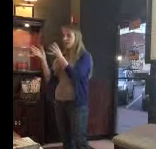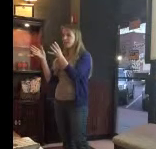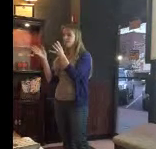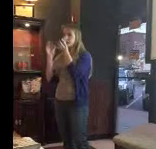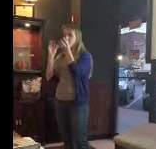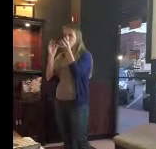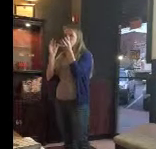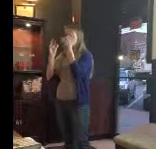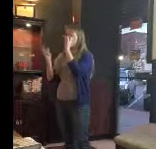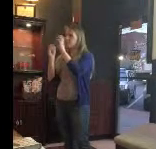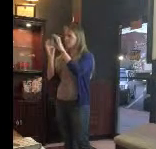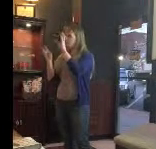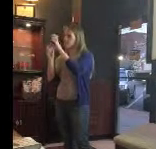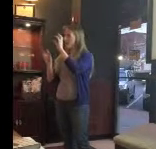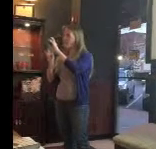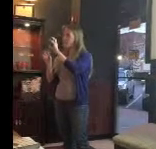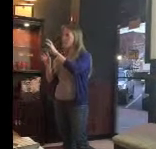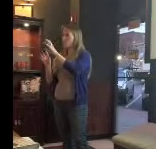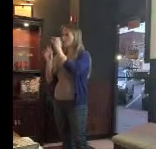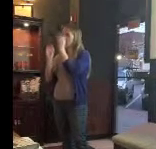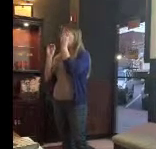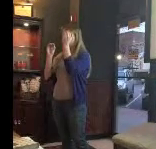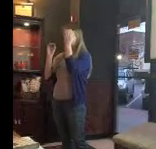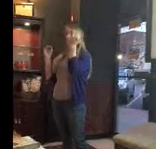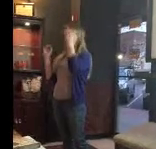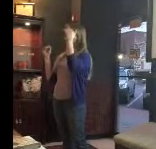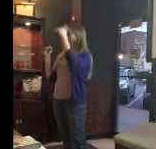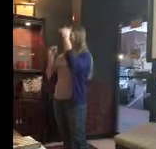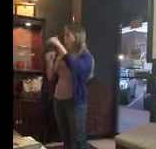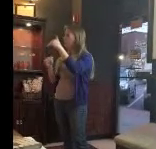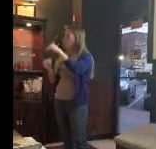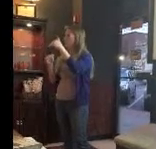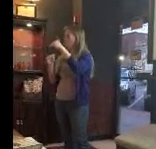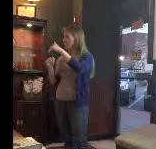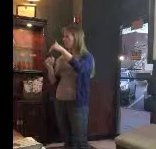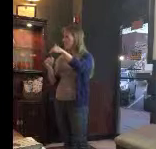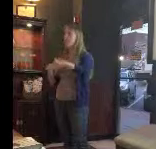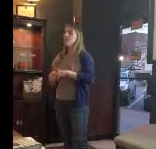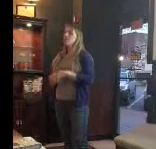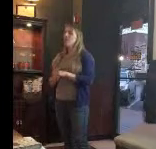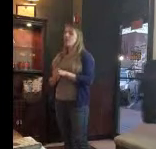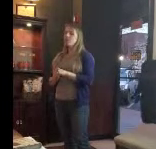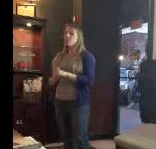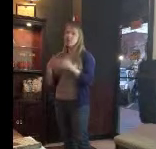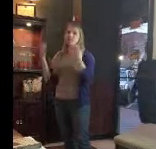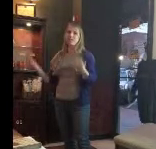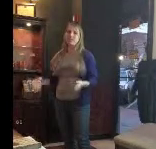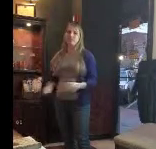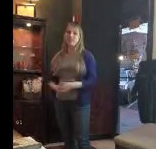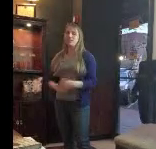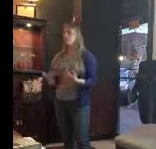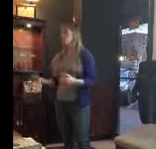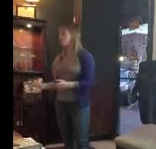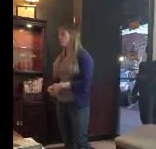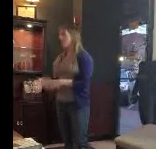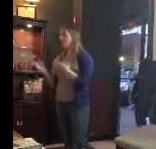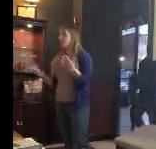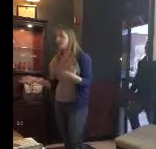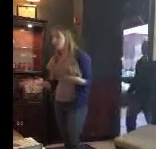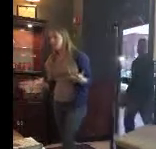data, you generate random numbers that should fill in the holes that you're missing. The problem is it needs big data sets, and this wasn't one, so that really wasn't